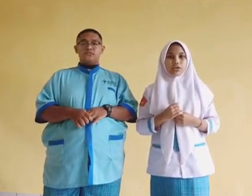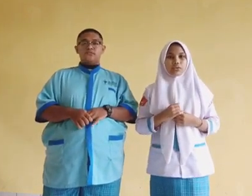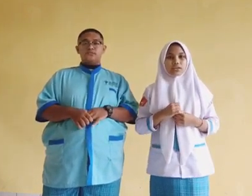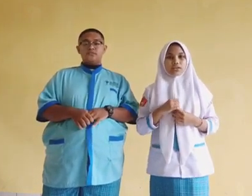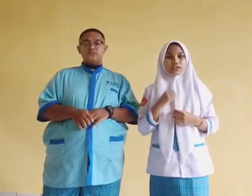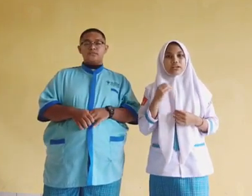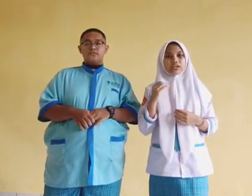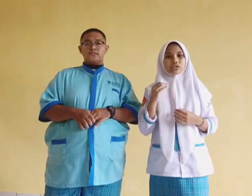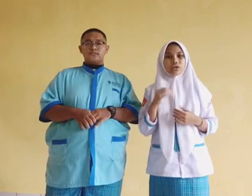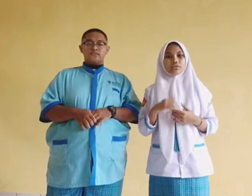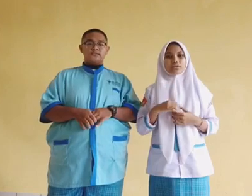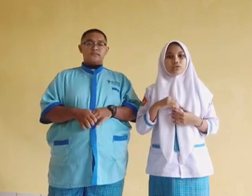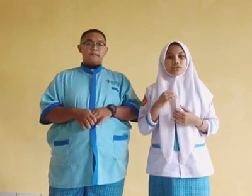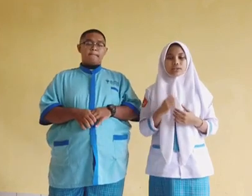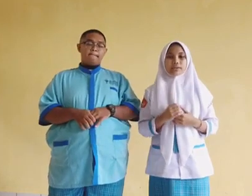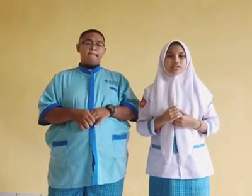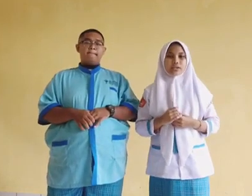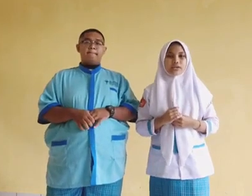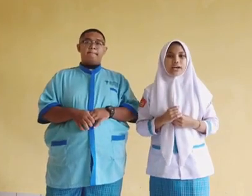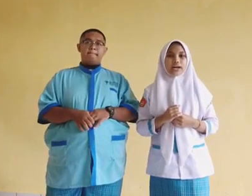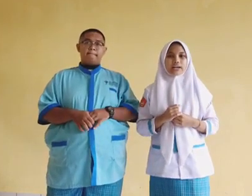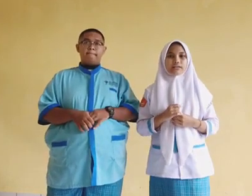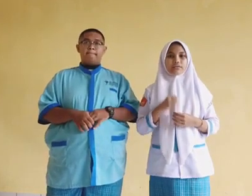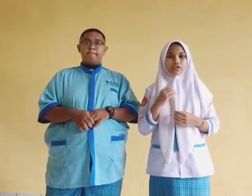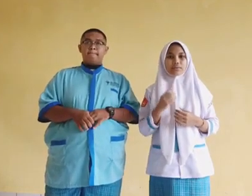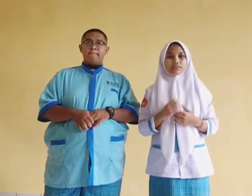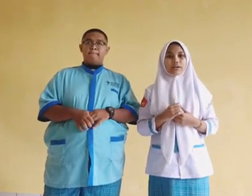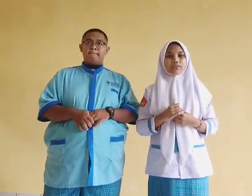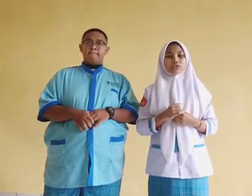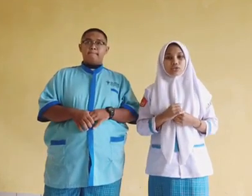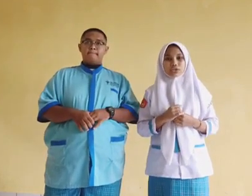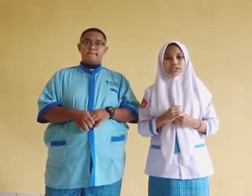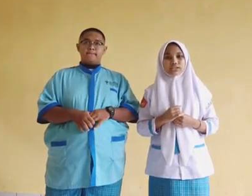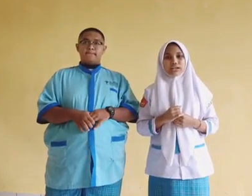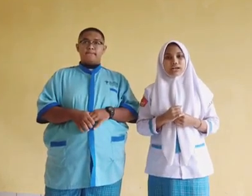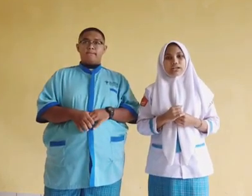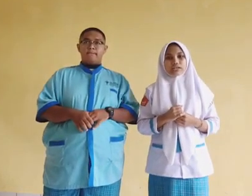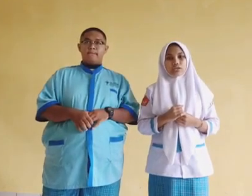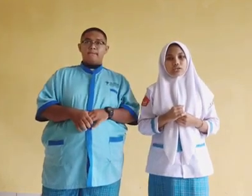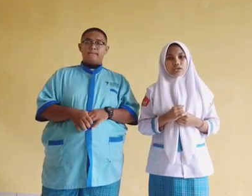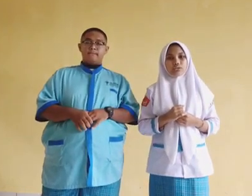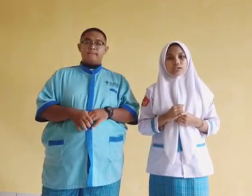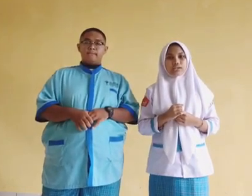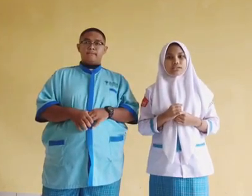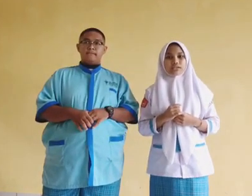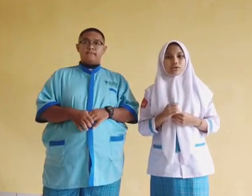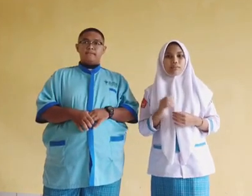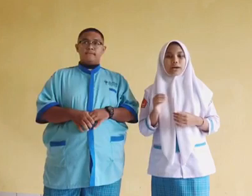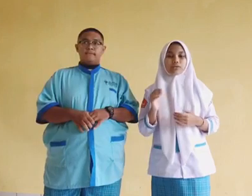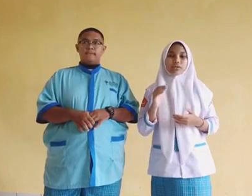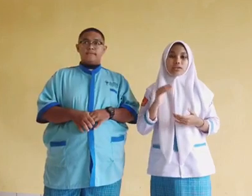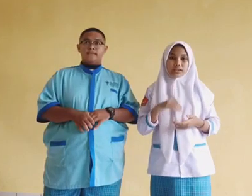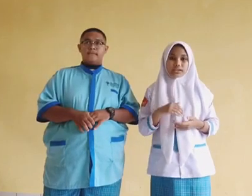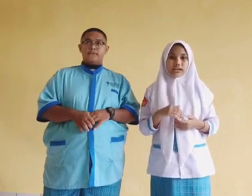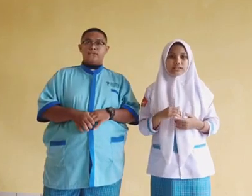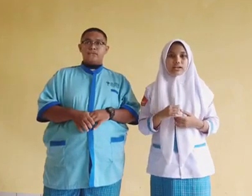with the addition of cellulosic bacteria and phosphate buffer solutions. Cellulose in water hyacinths combined with rice husk has